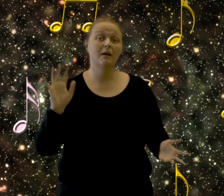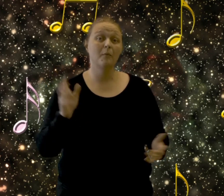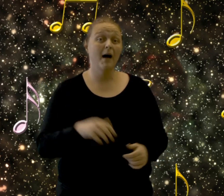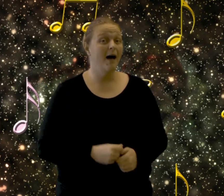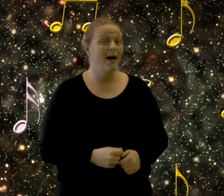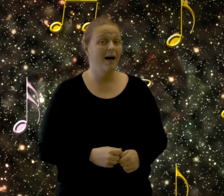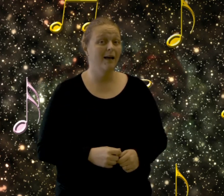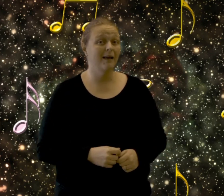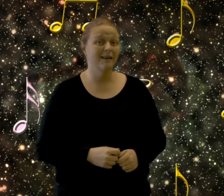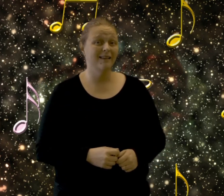goodbye.